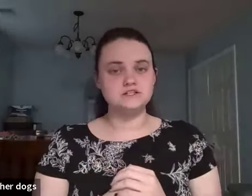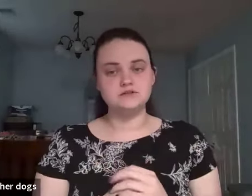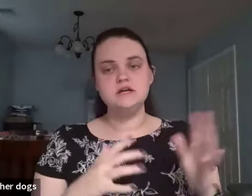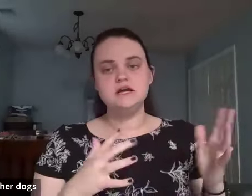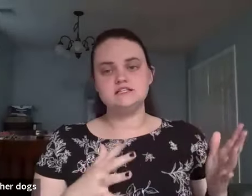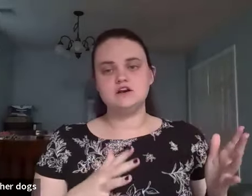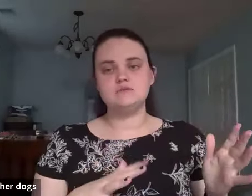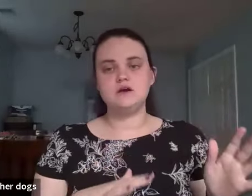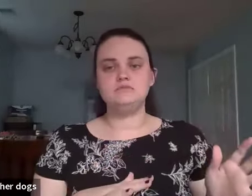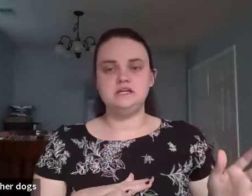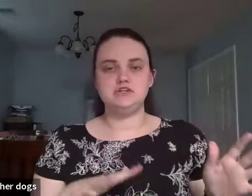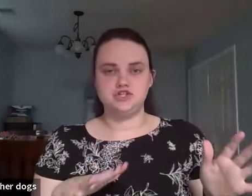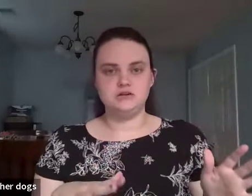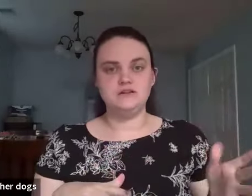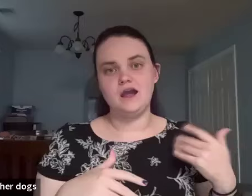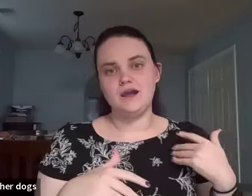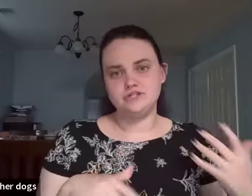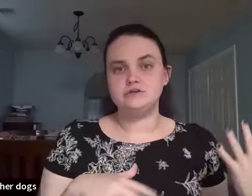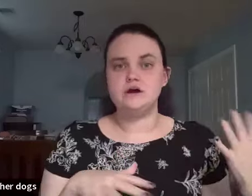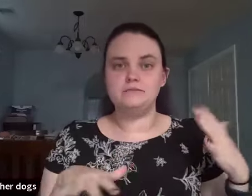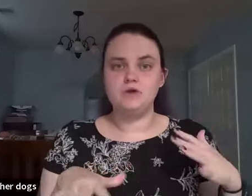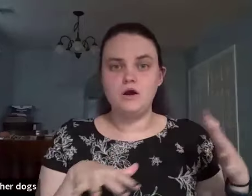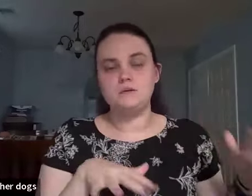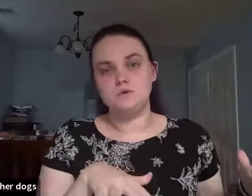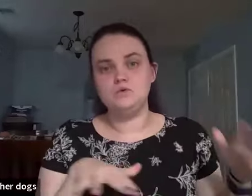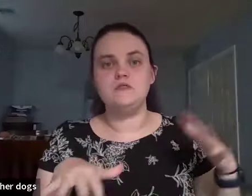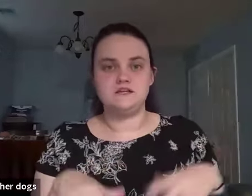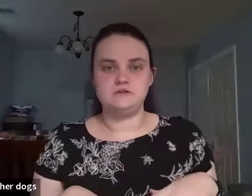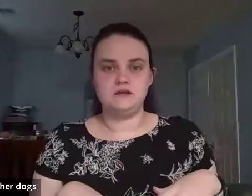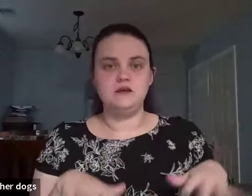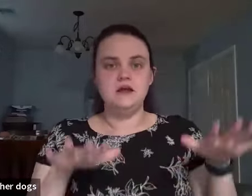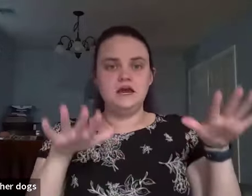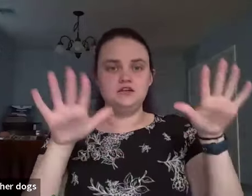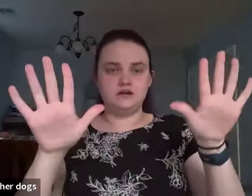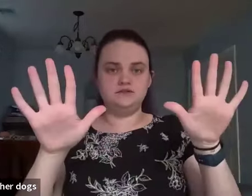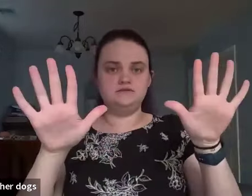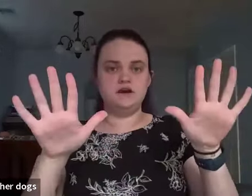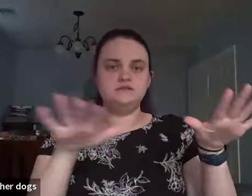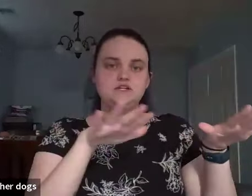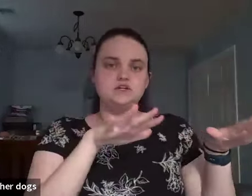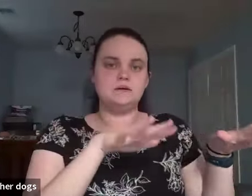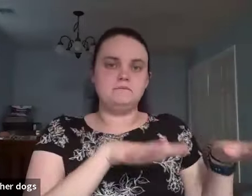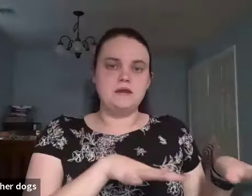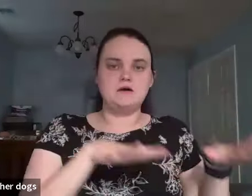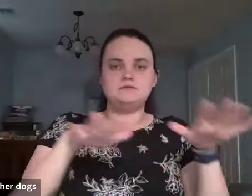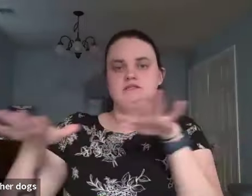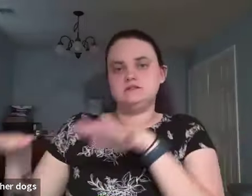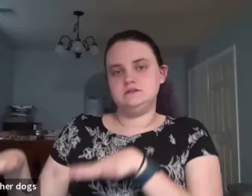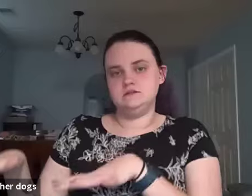do is talking about being chill. Like I'm chill, I'm calm, I'm cool, that sort of thing. And you're gonna have two fives and you're gonna bounce.